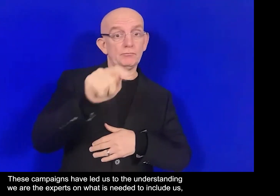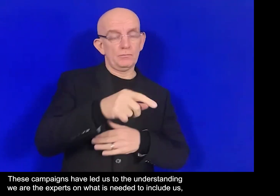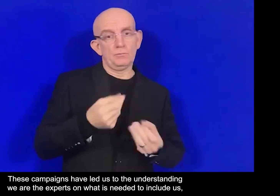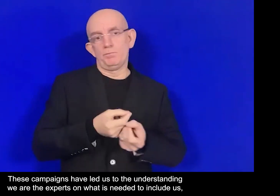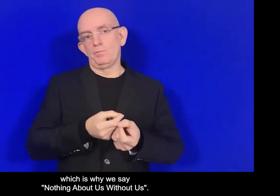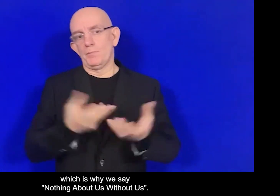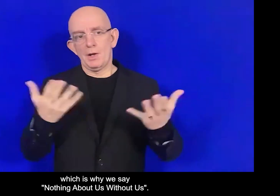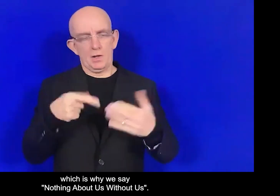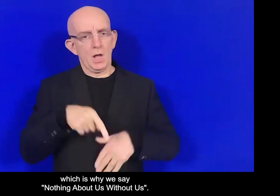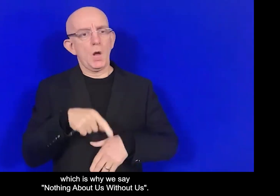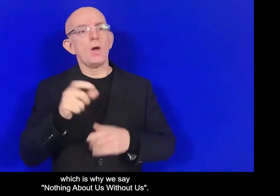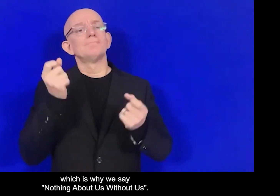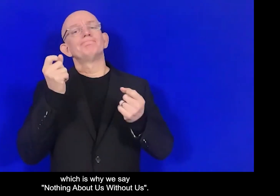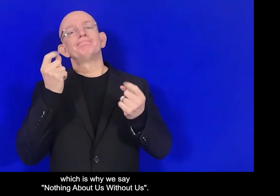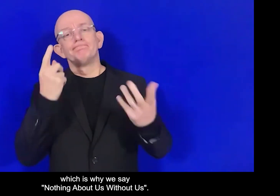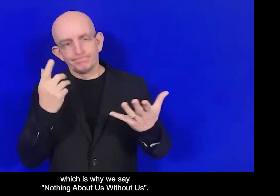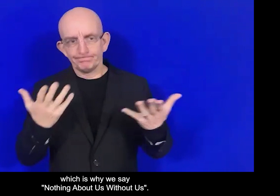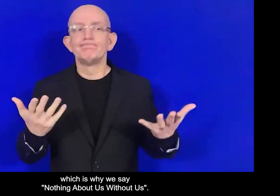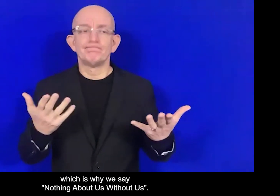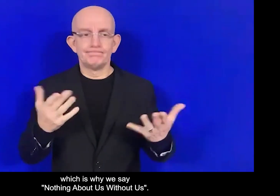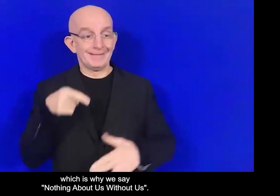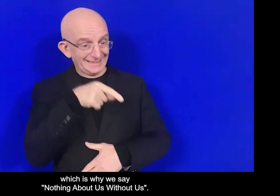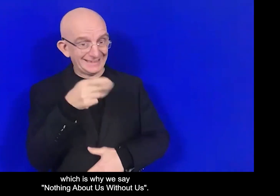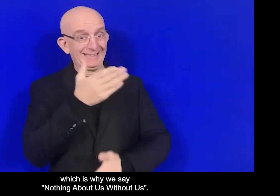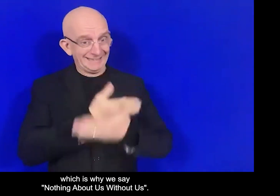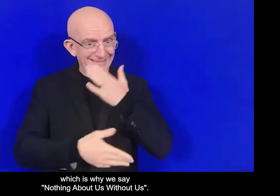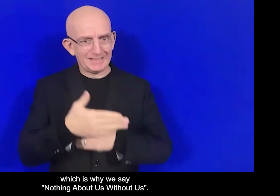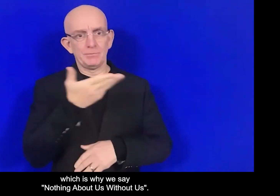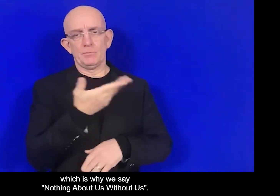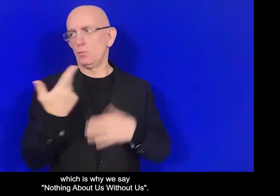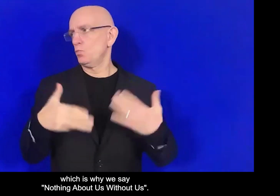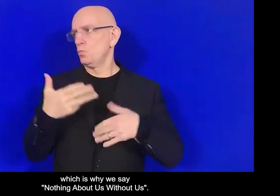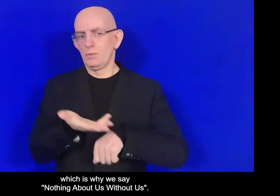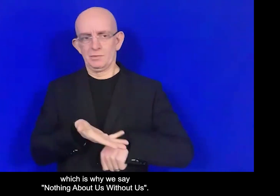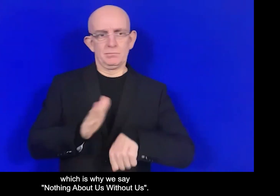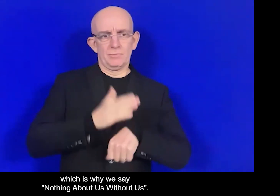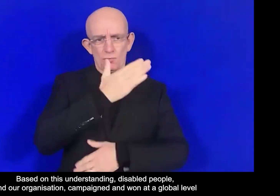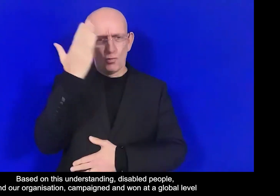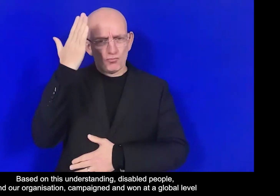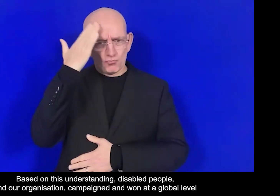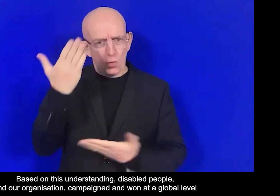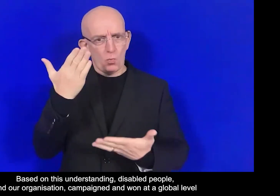to include us, which is why we say nothing about us without us.